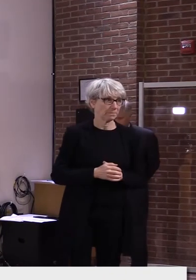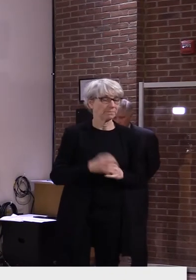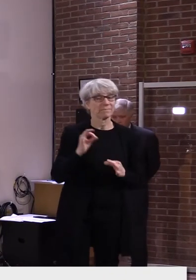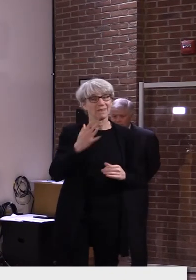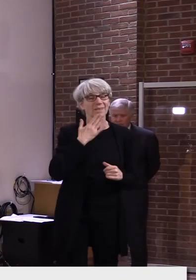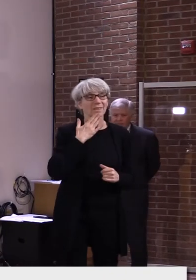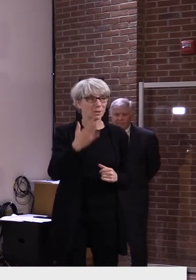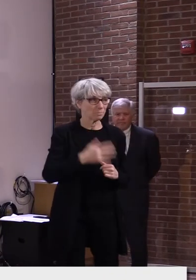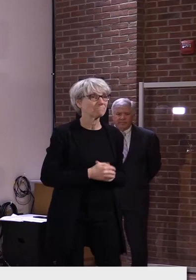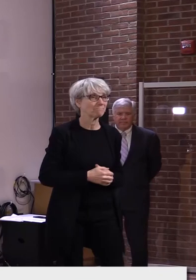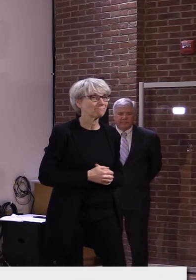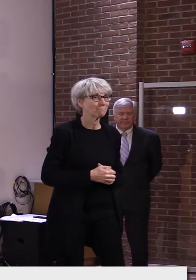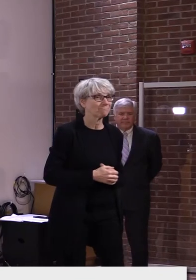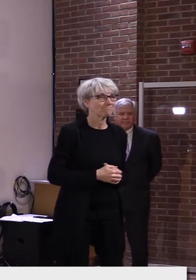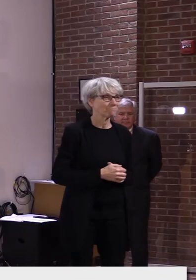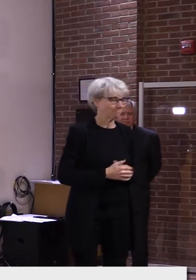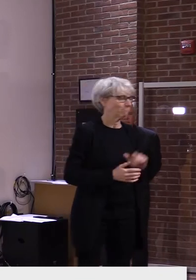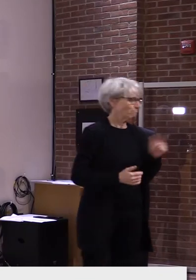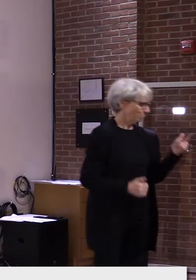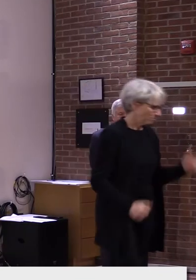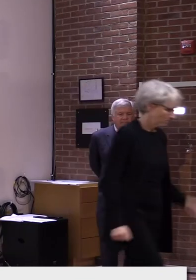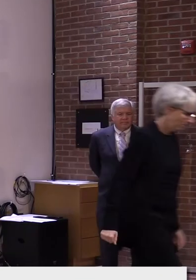Great, thanks very much.